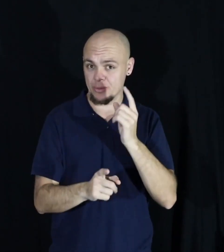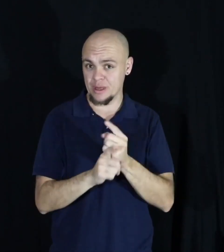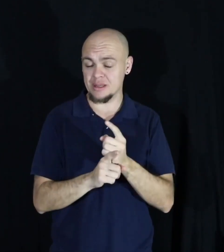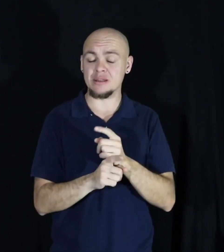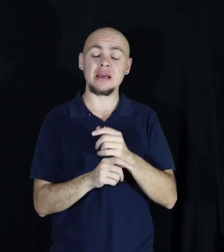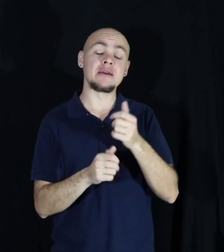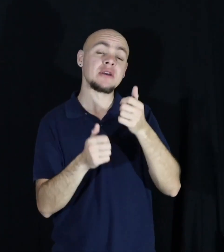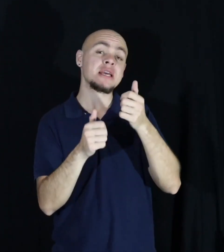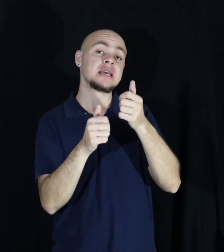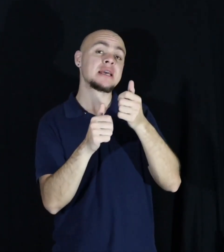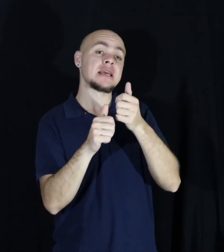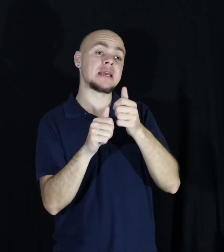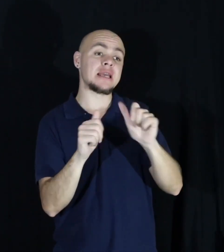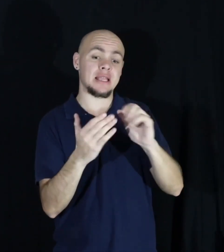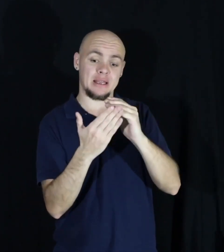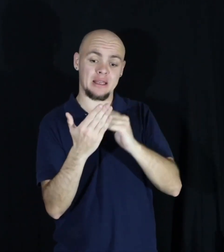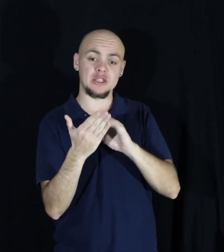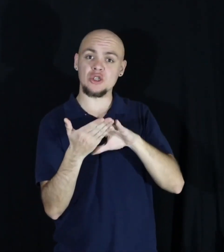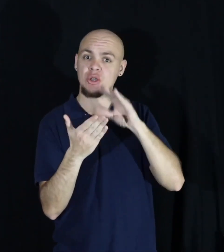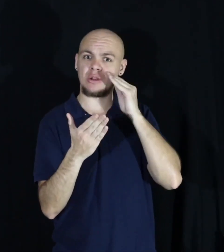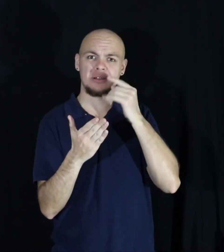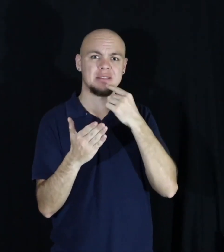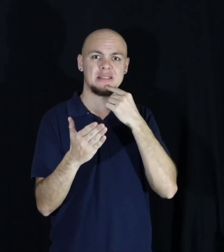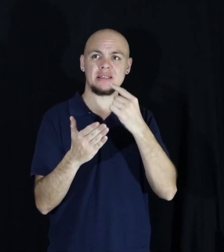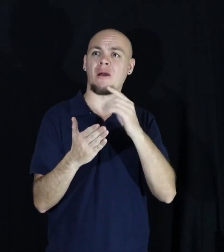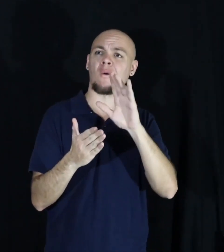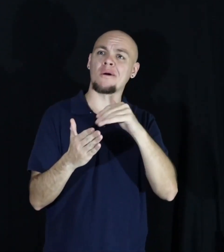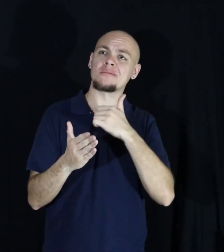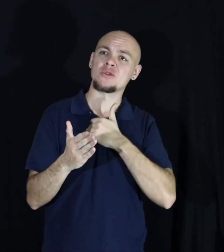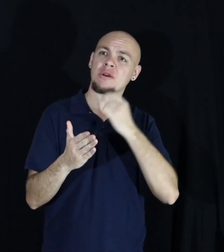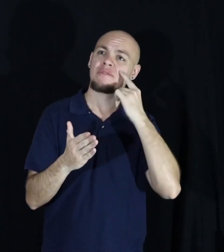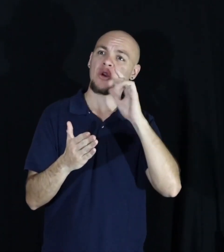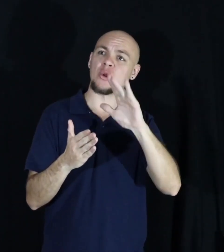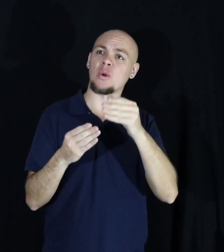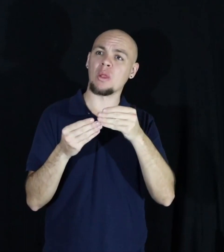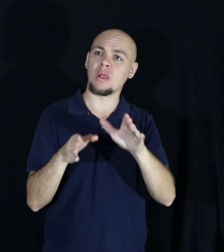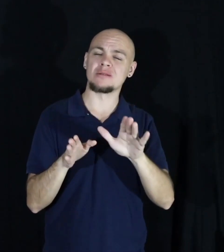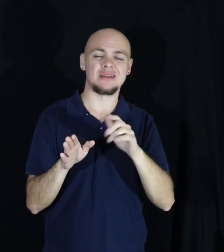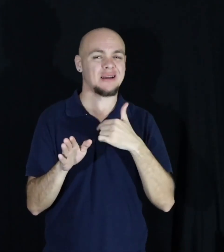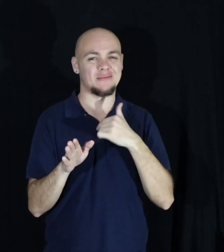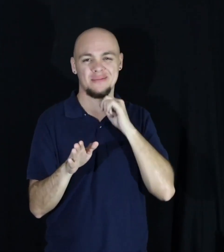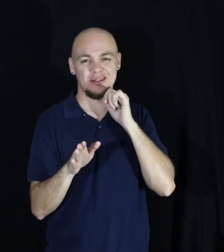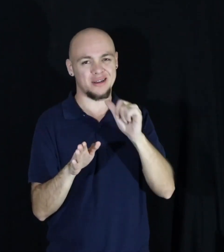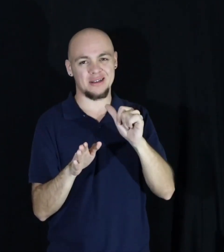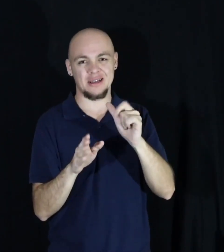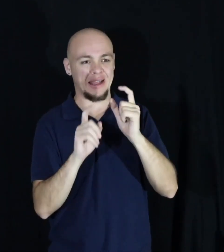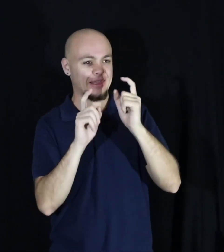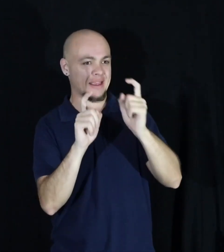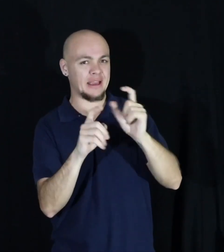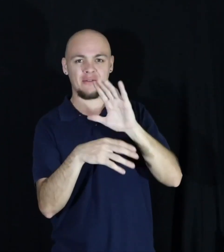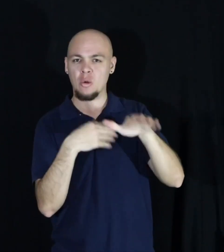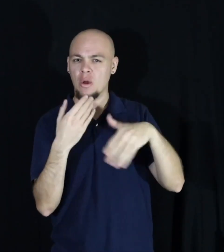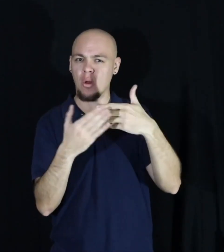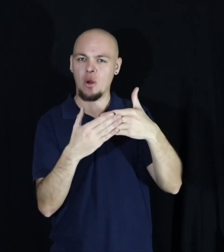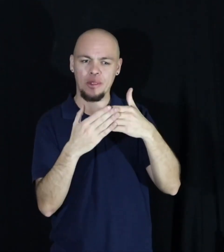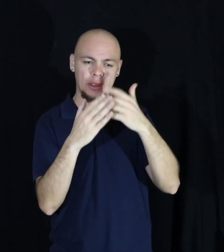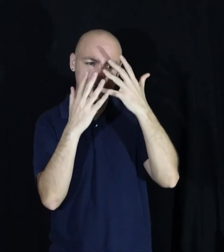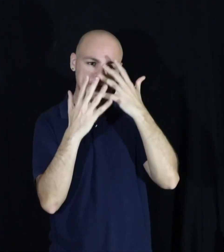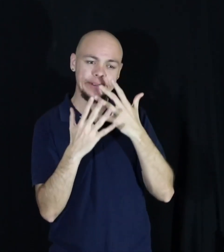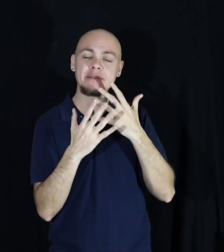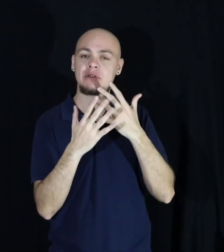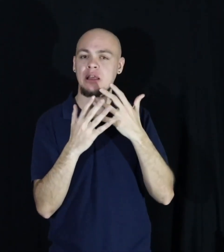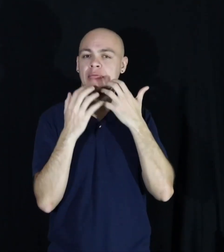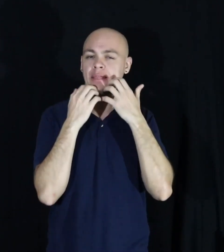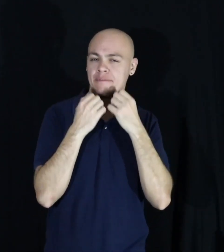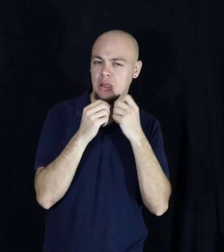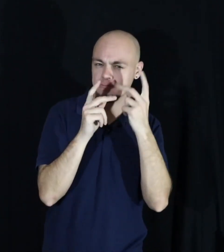take anything from this, don't say you're sorry for your loss. I'm not. Find the gifts in your grief. Seek out the value of it.